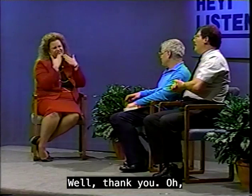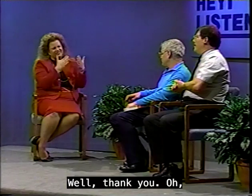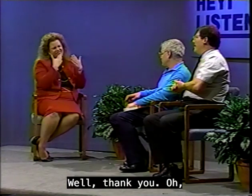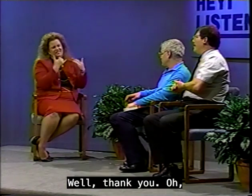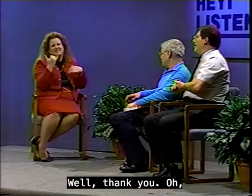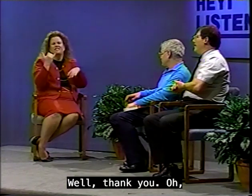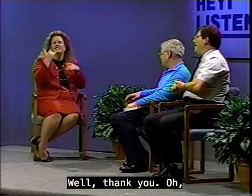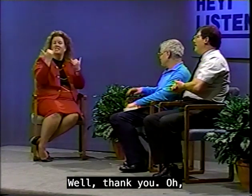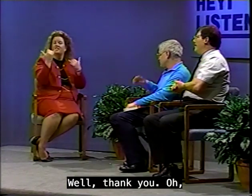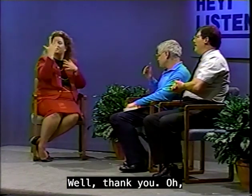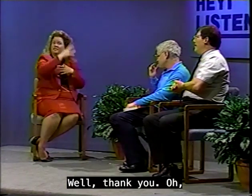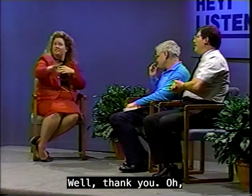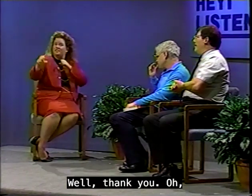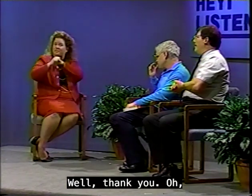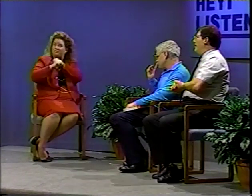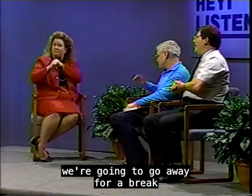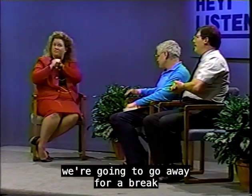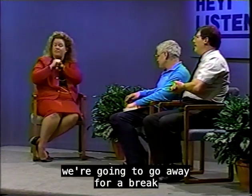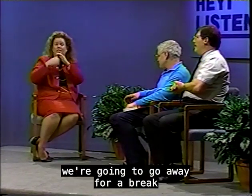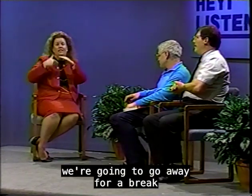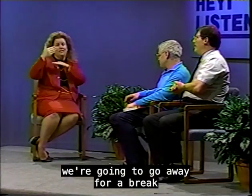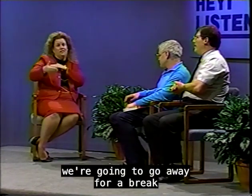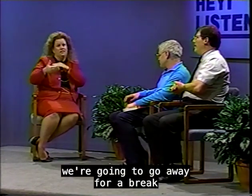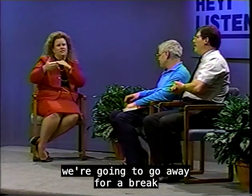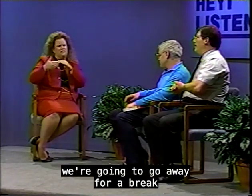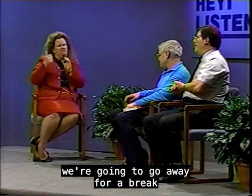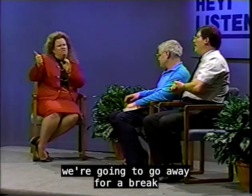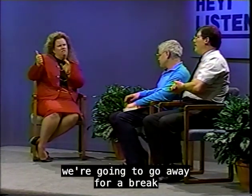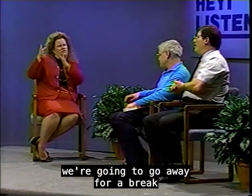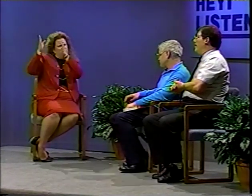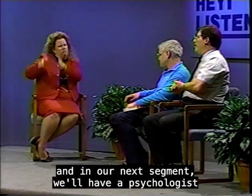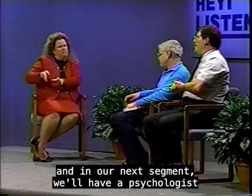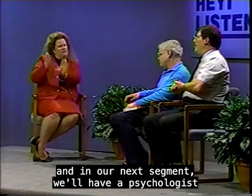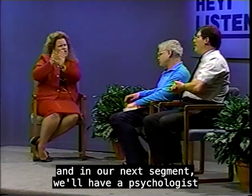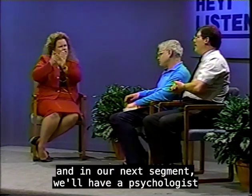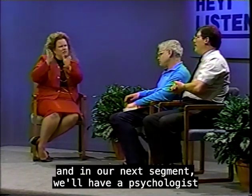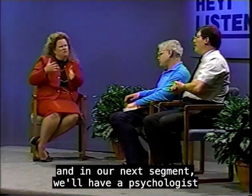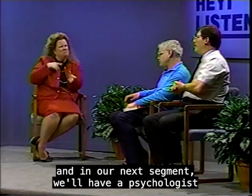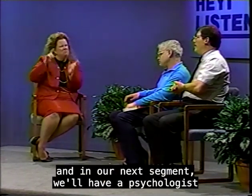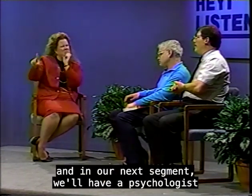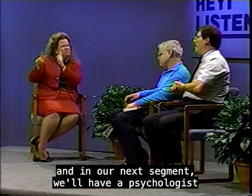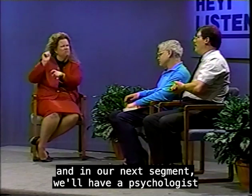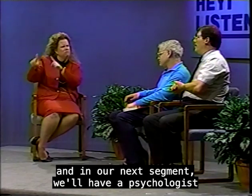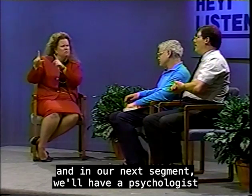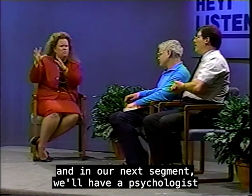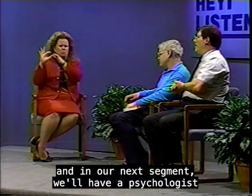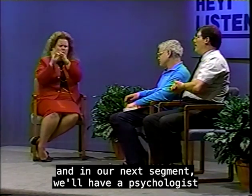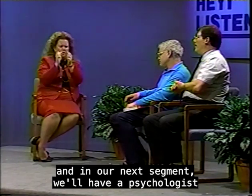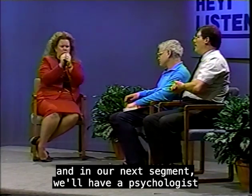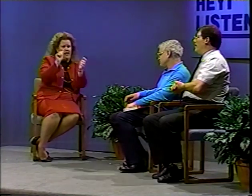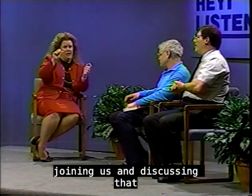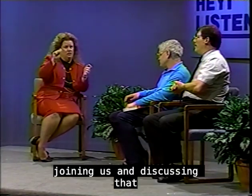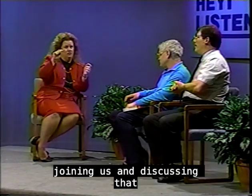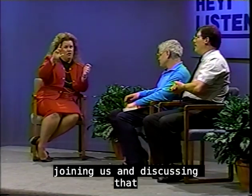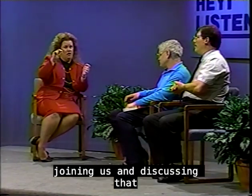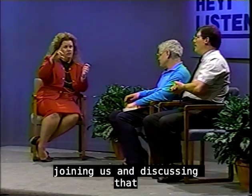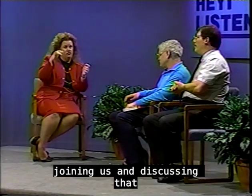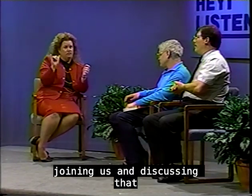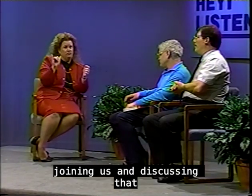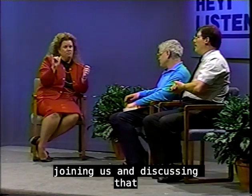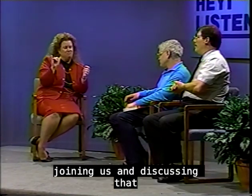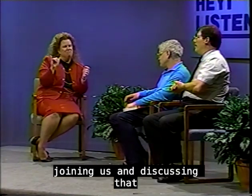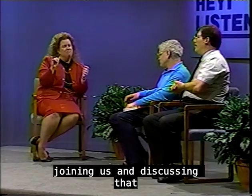Oh, thank you. Oh, we're going to go away for a break. And in our next segment, we'll have a psychologist joining